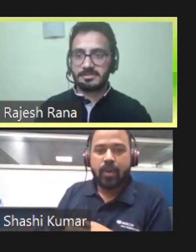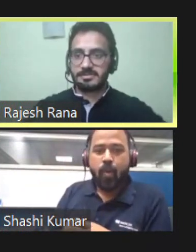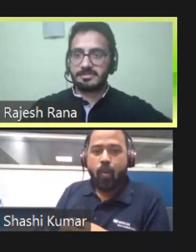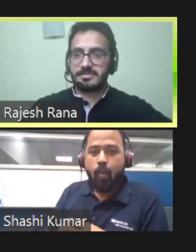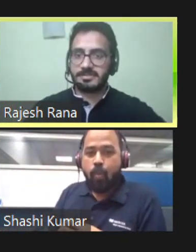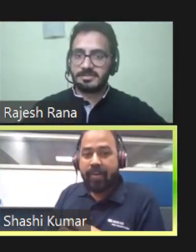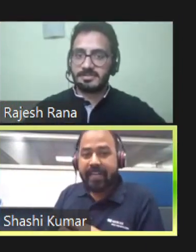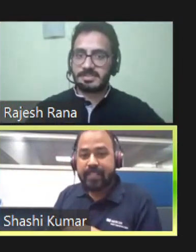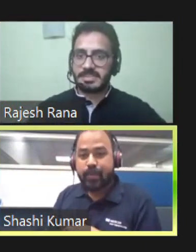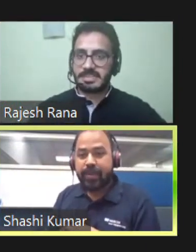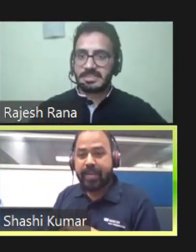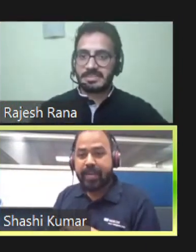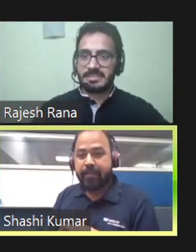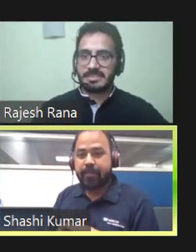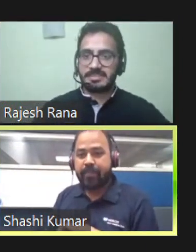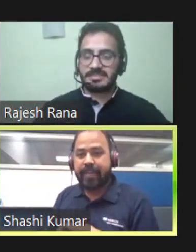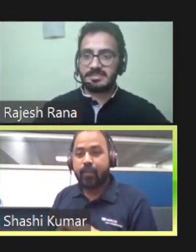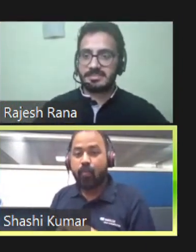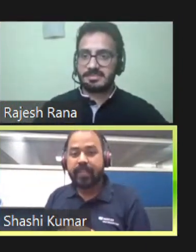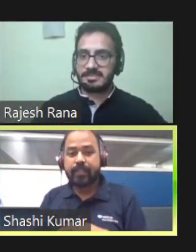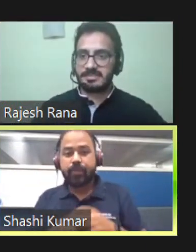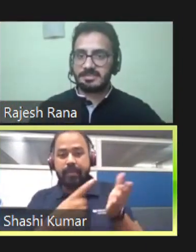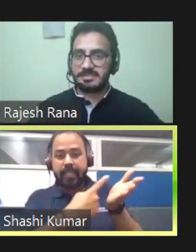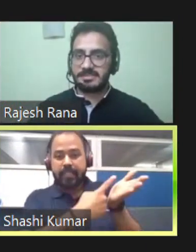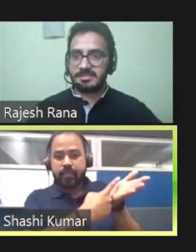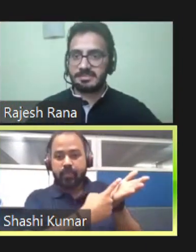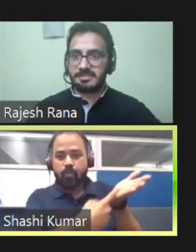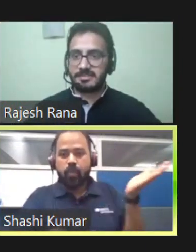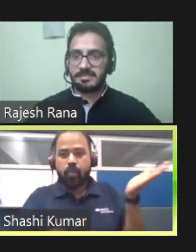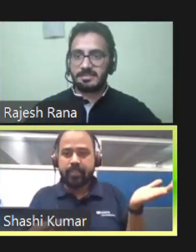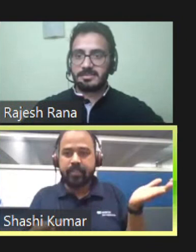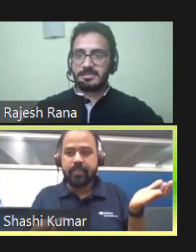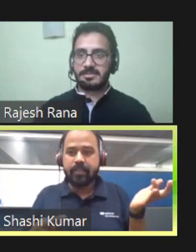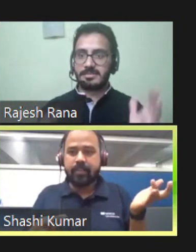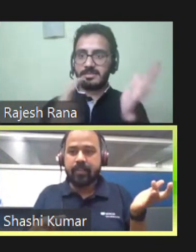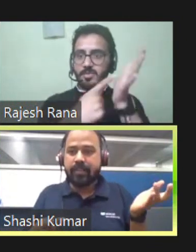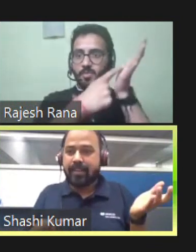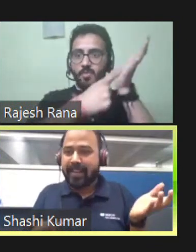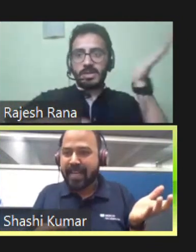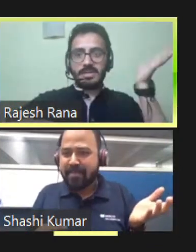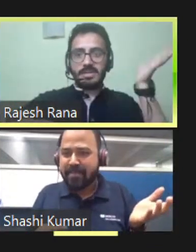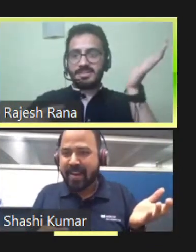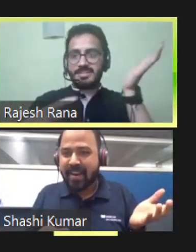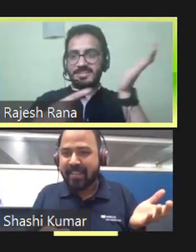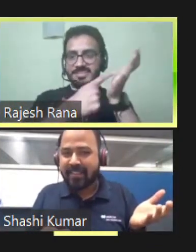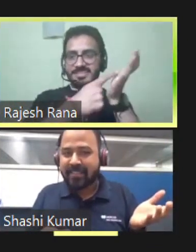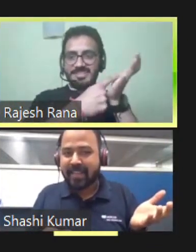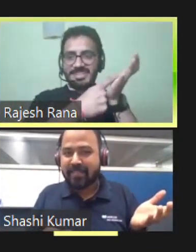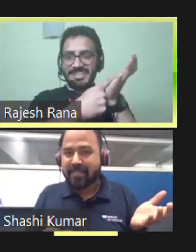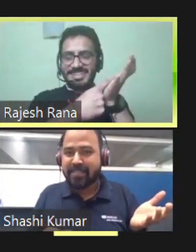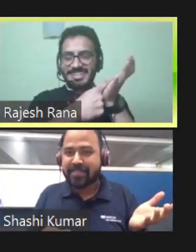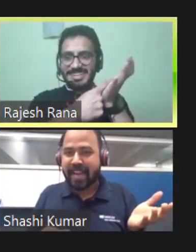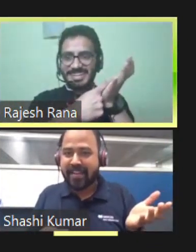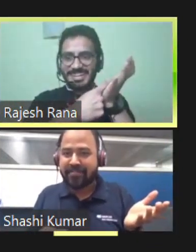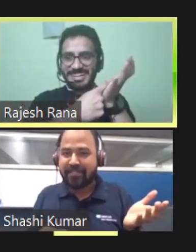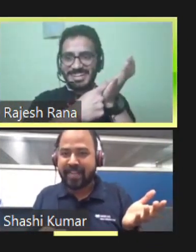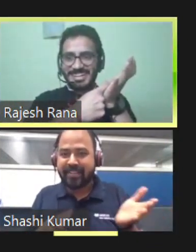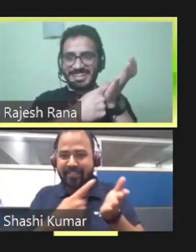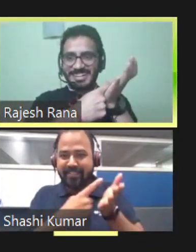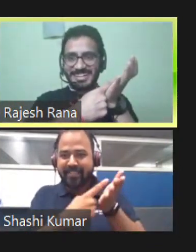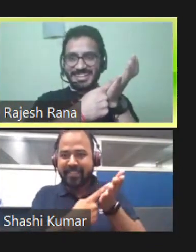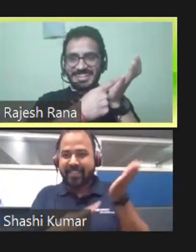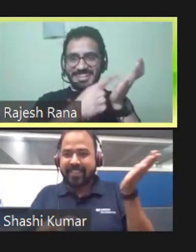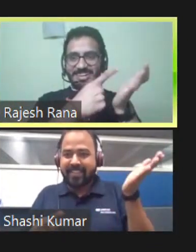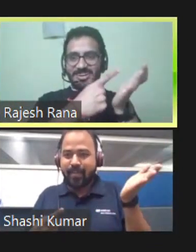Good. What is your name? Right? What is your name is what? Name, guys. I just signed for